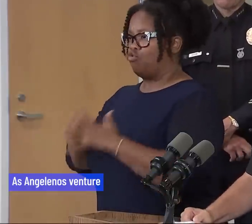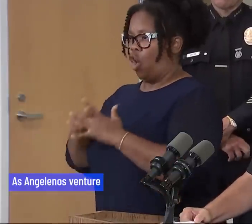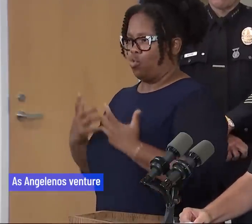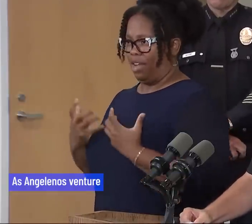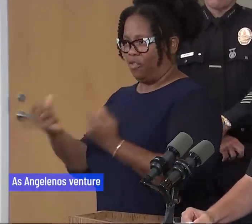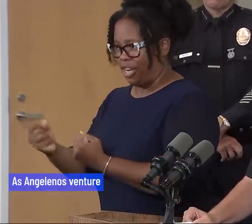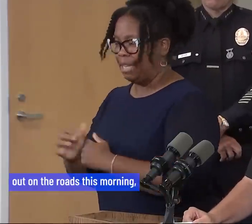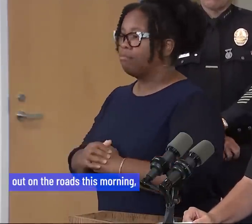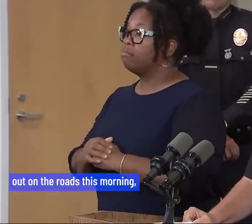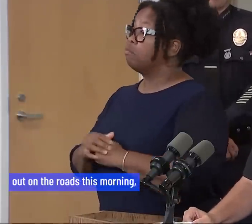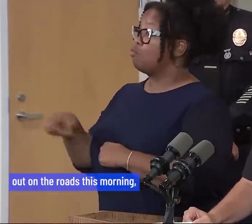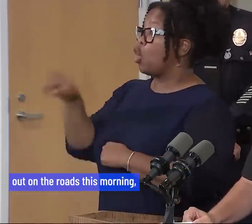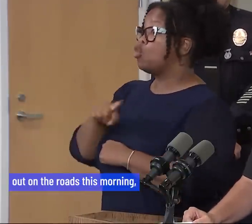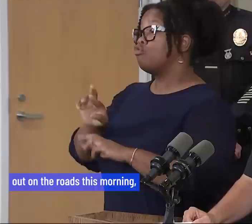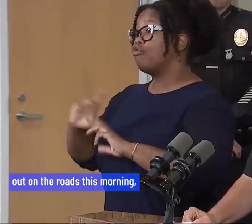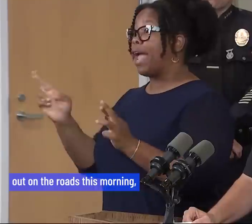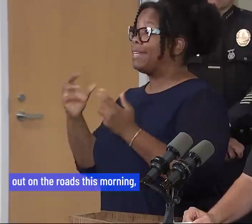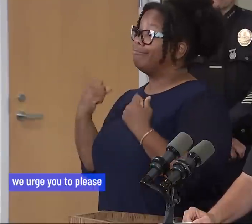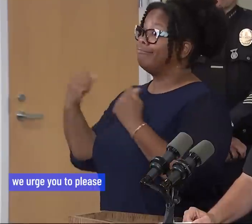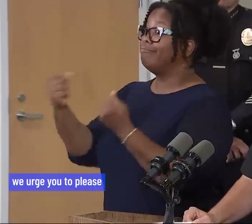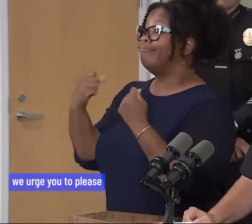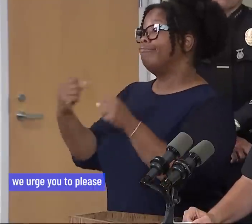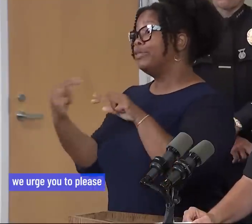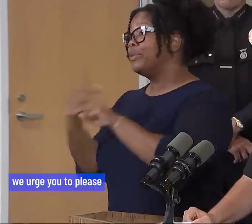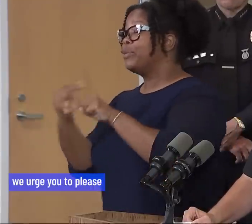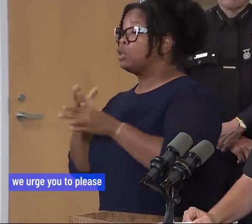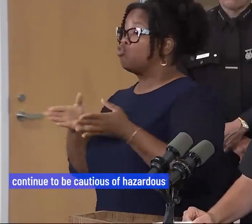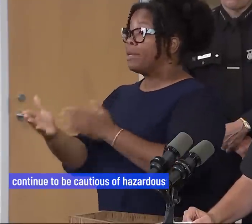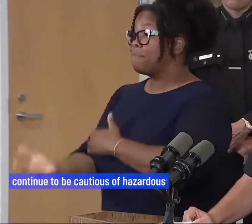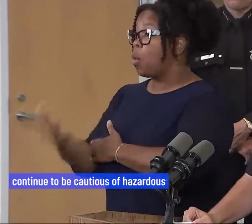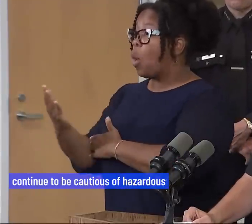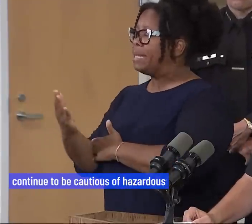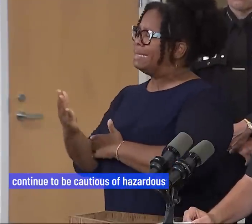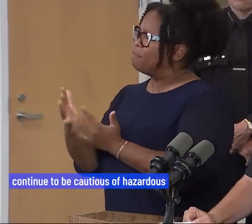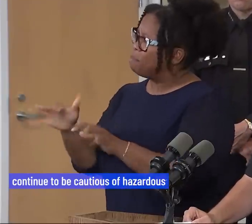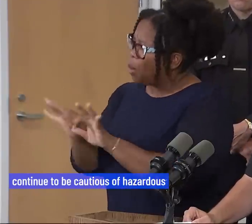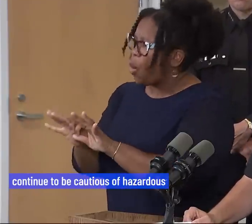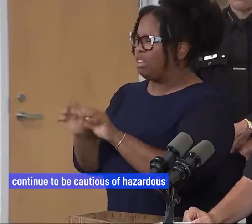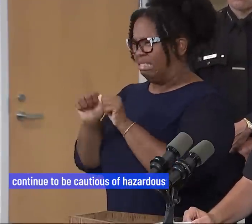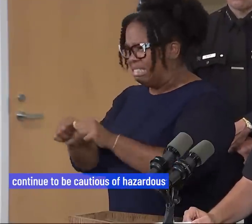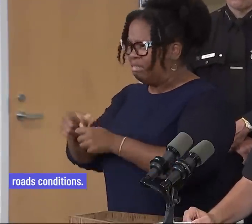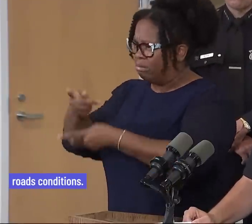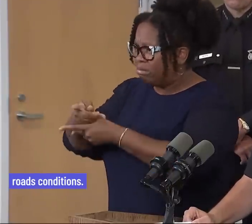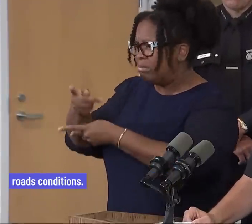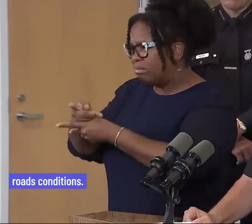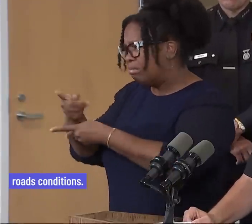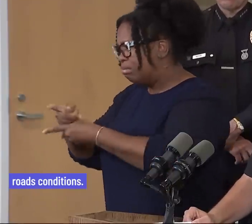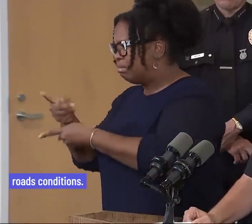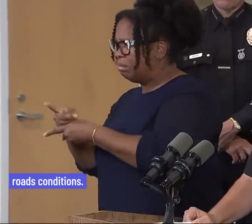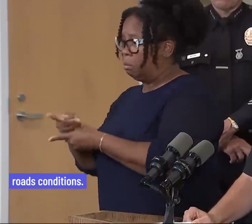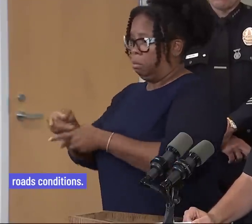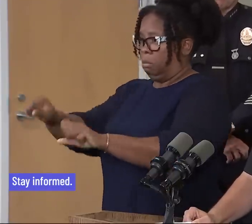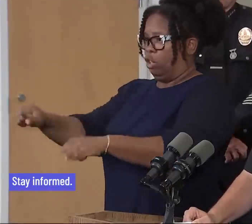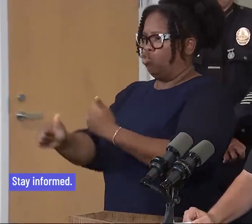As Angelenos venture out on the roads this morning, we urge you to please continue to be cautious of hazardous road